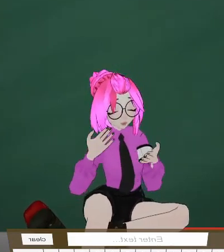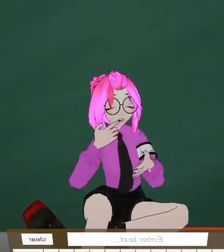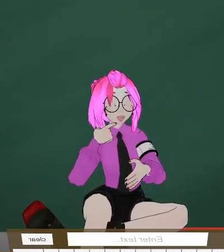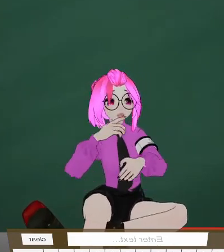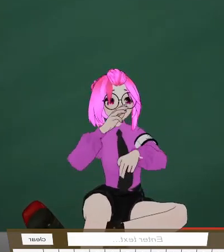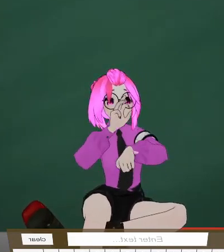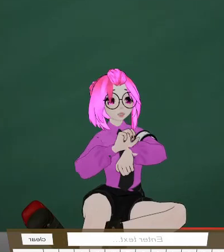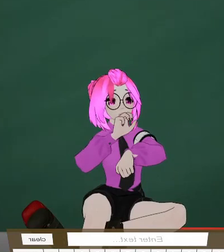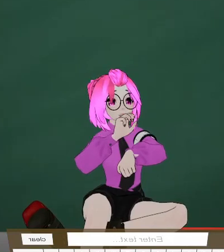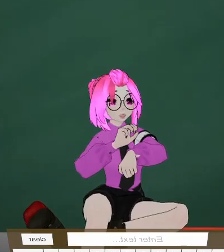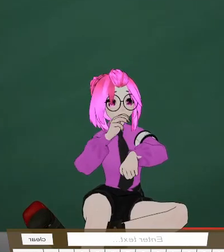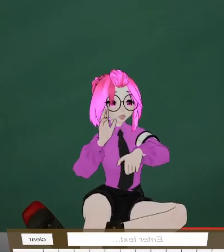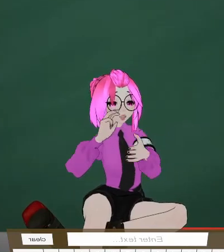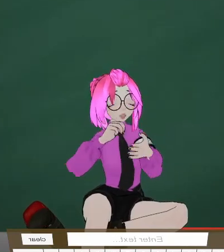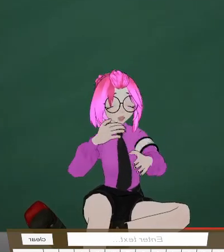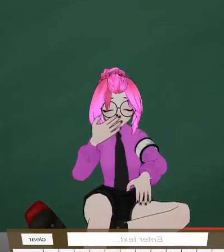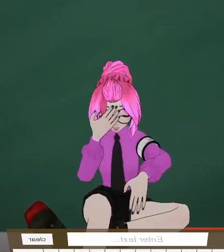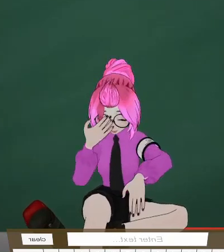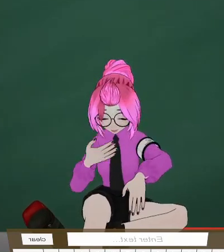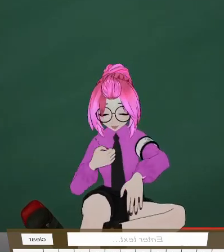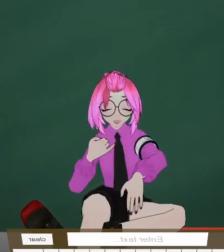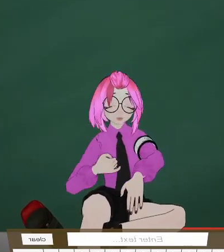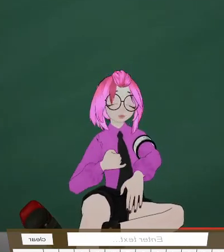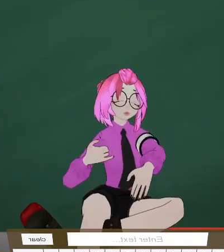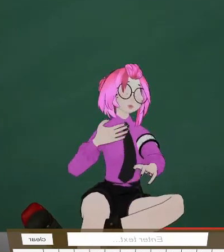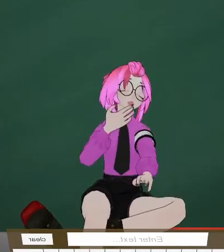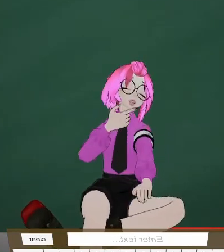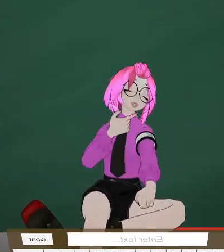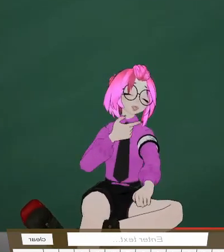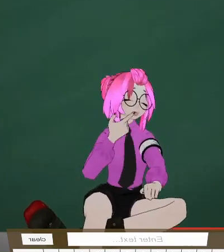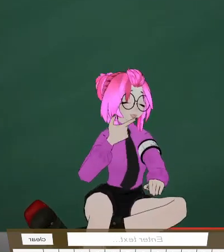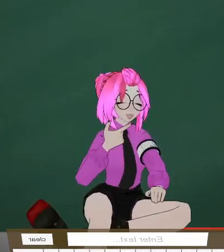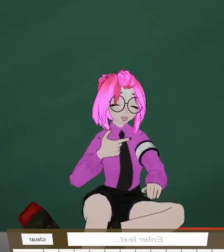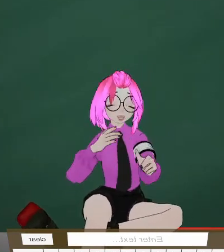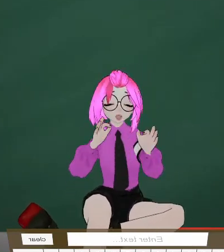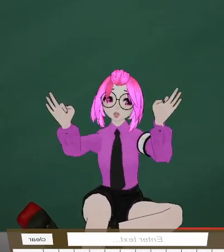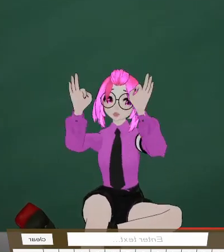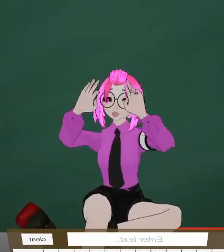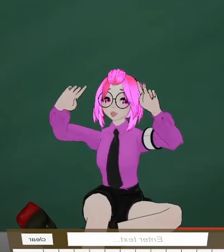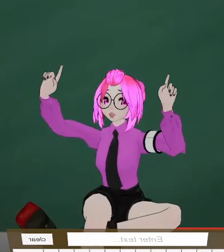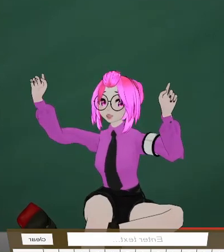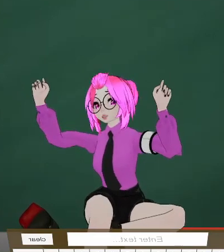i thought you said church cake oh i'm sorry so it's really important to know the difference